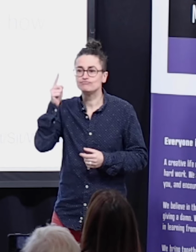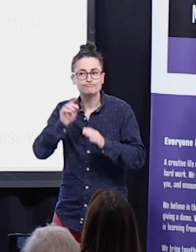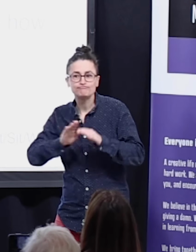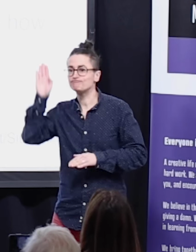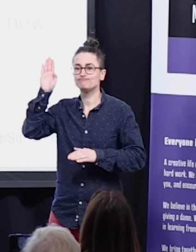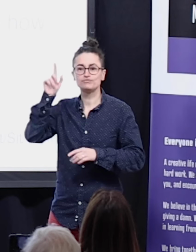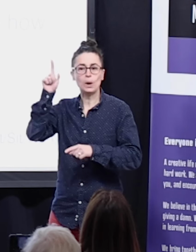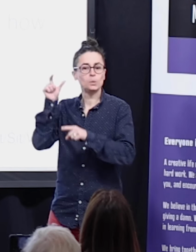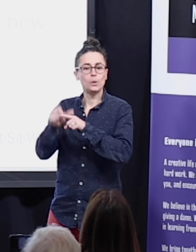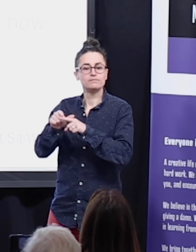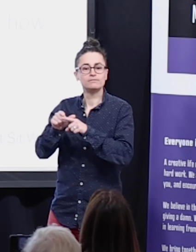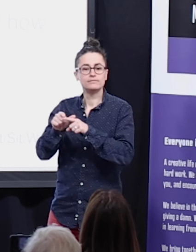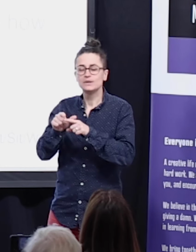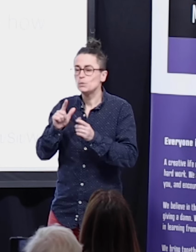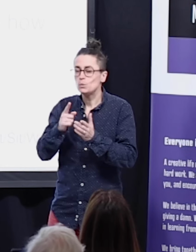just recently?